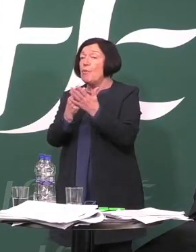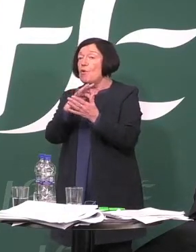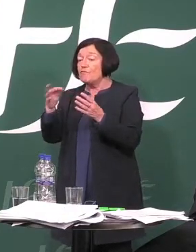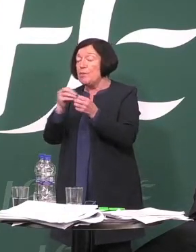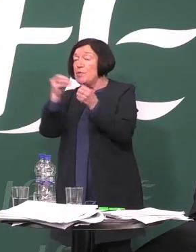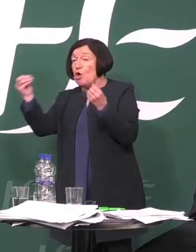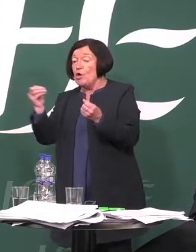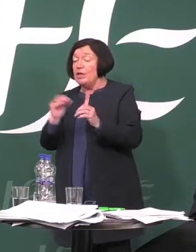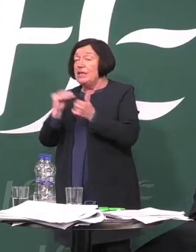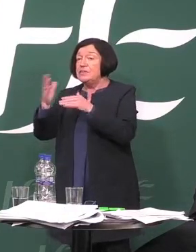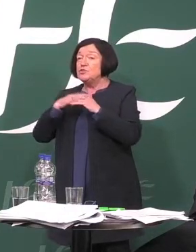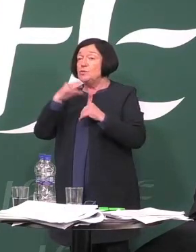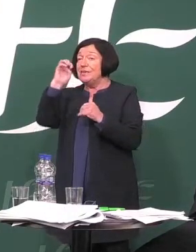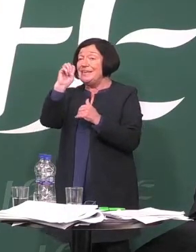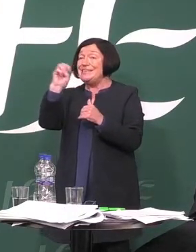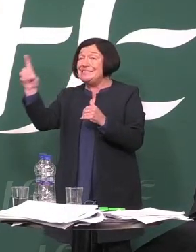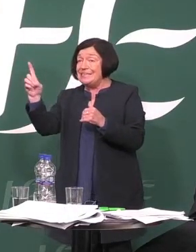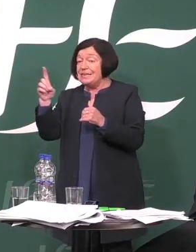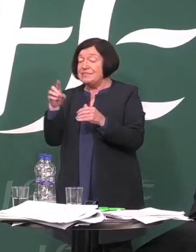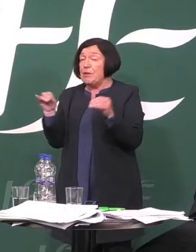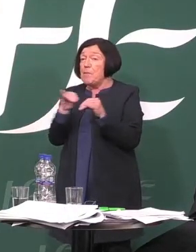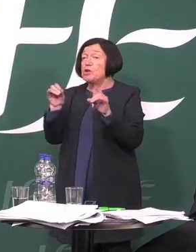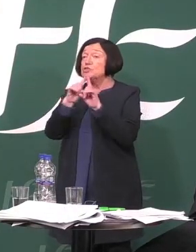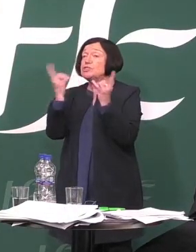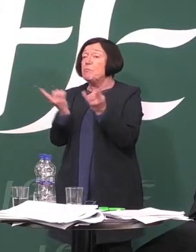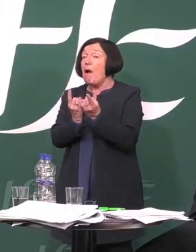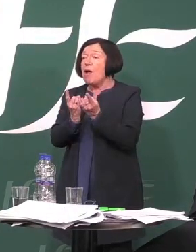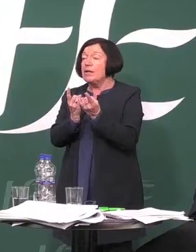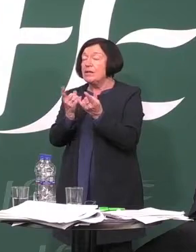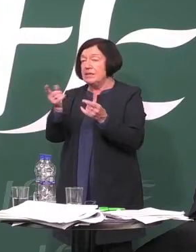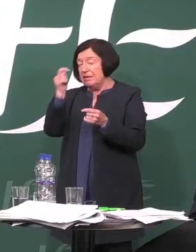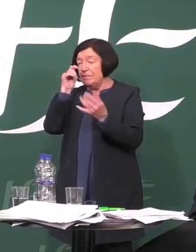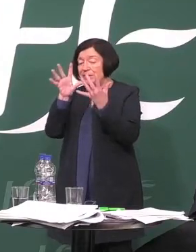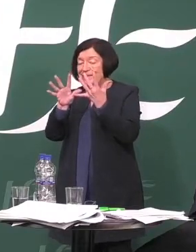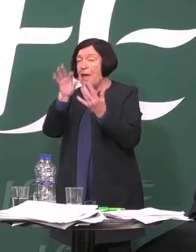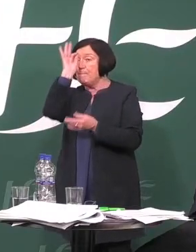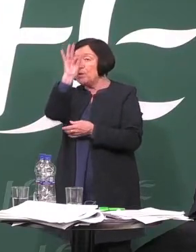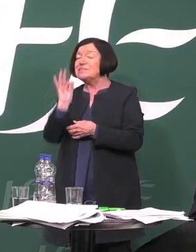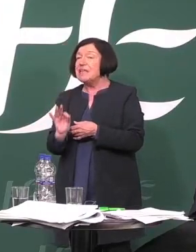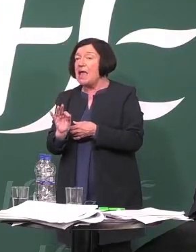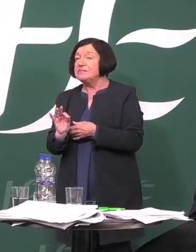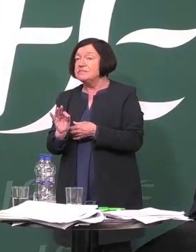subset who presented to EDs and emergency departments have been admitted, and I think around about 10% of those